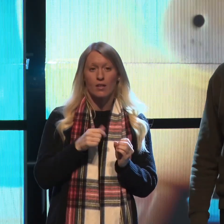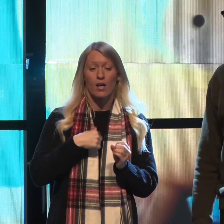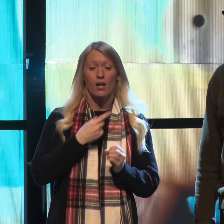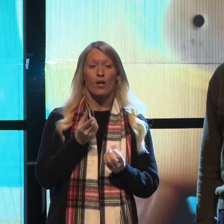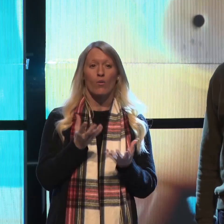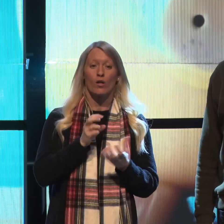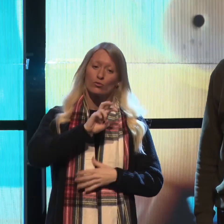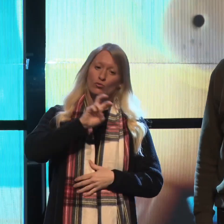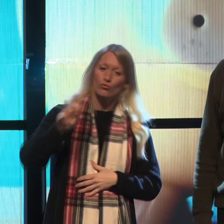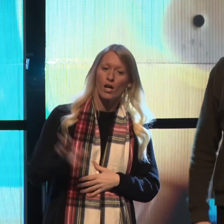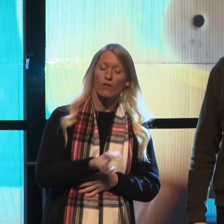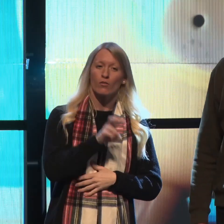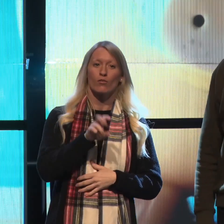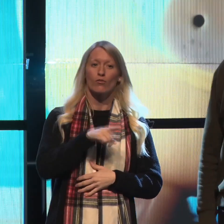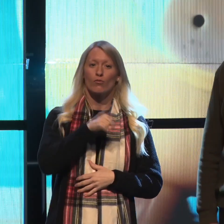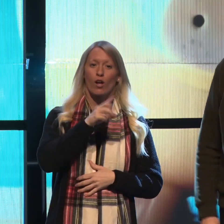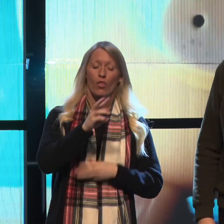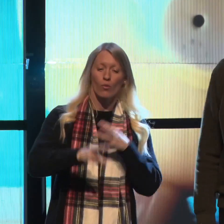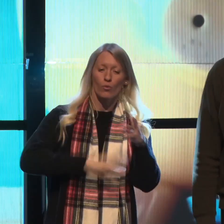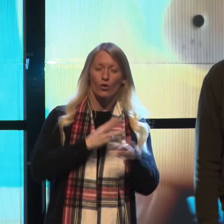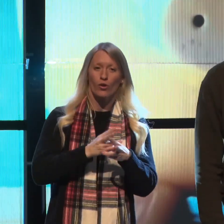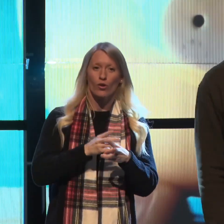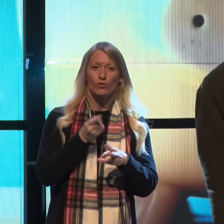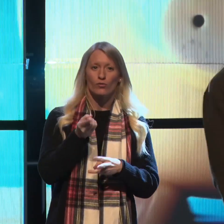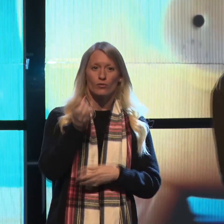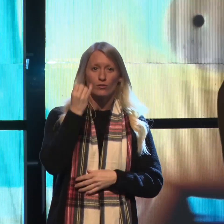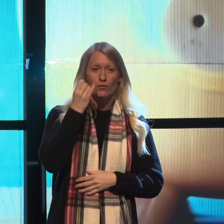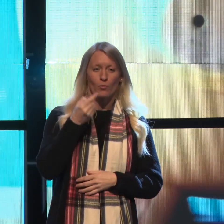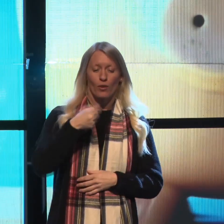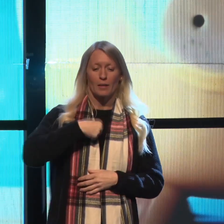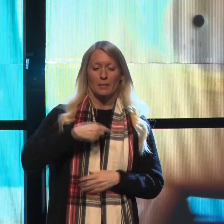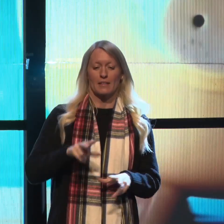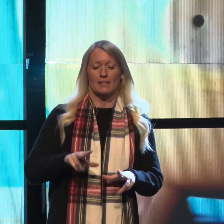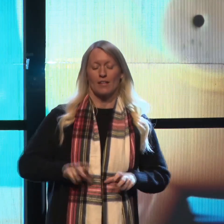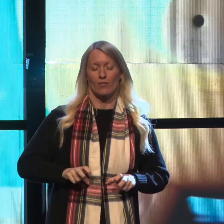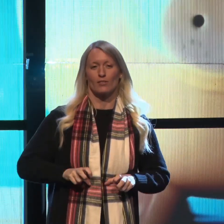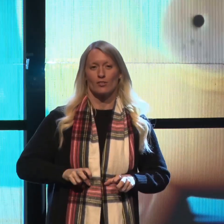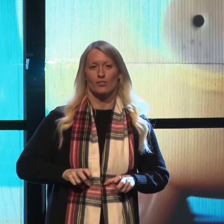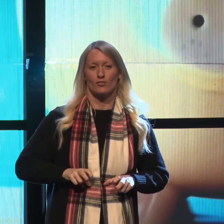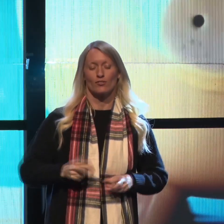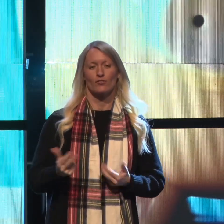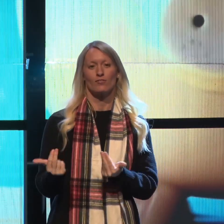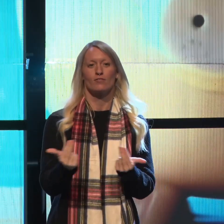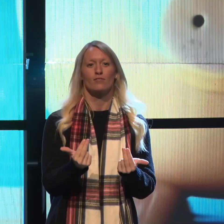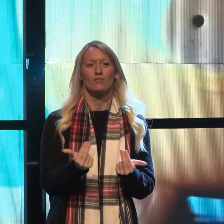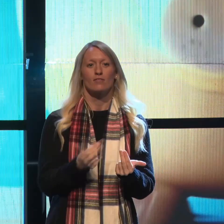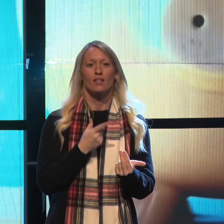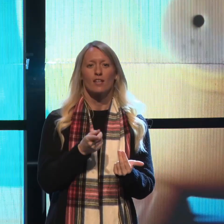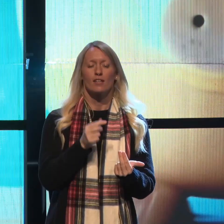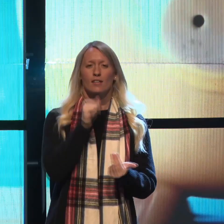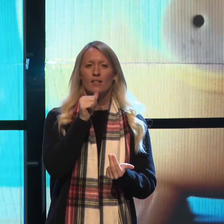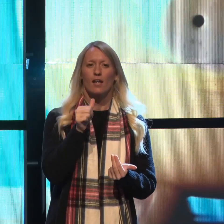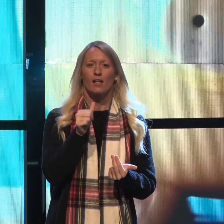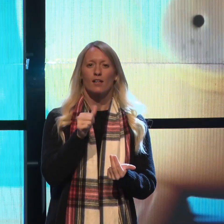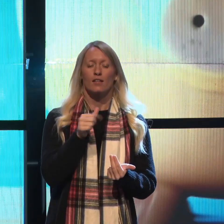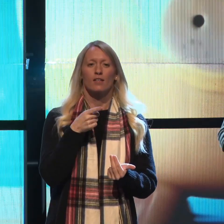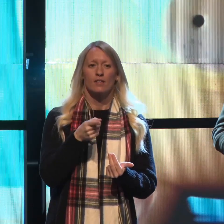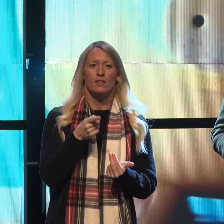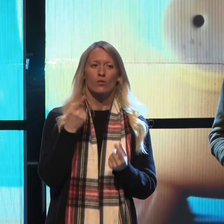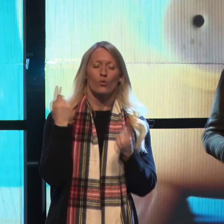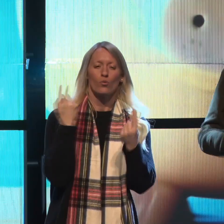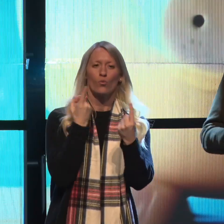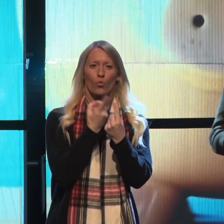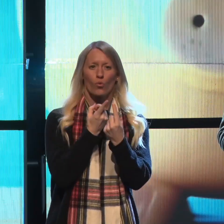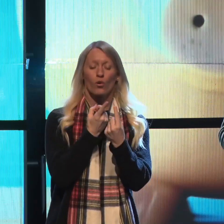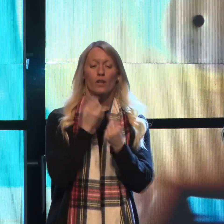If you're more like me and selfish. Just kidding. Right? Whatever the why is, like, it's not just enough to have a goal. You got to understand that why. So that